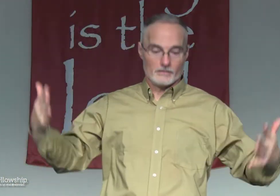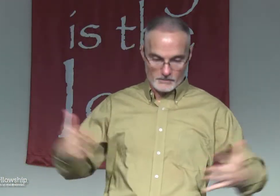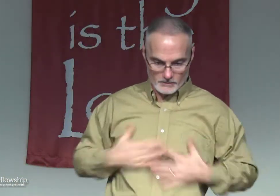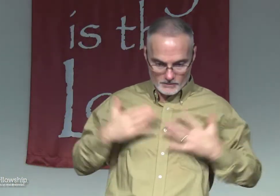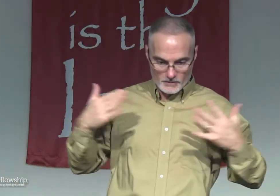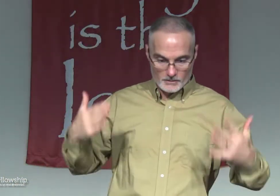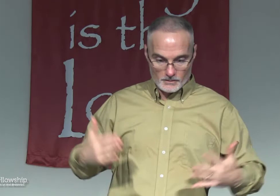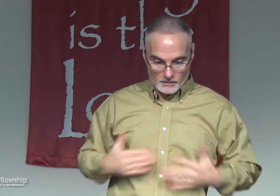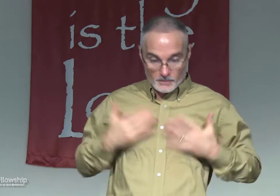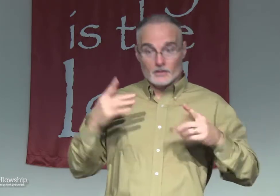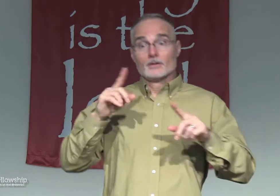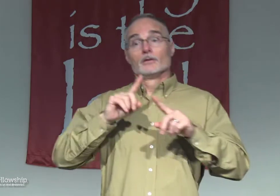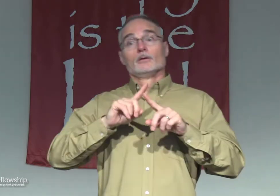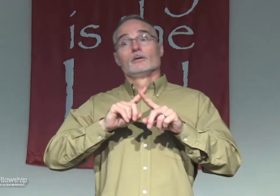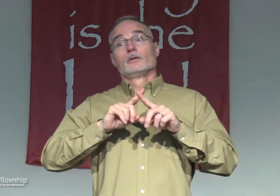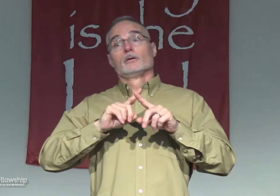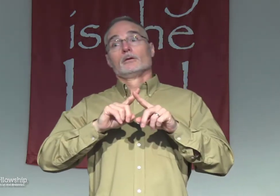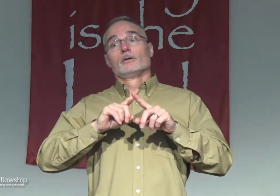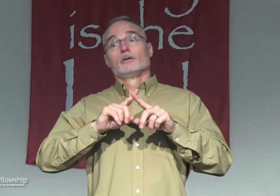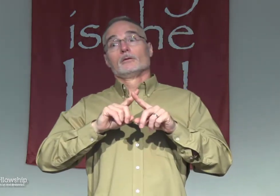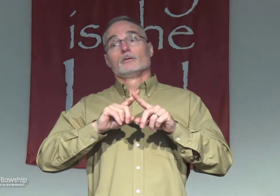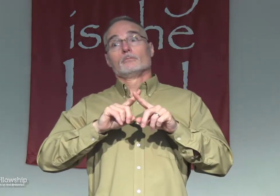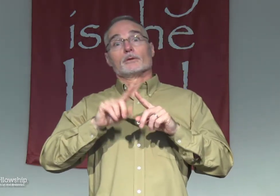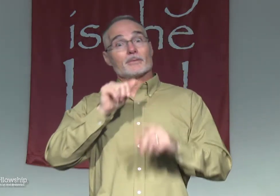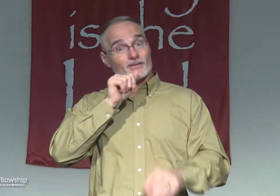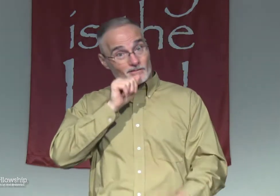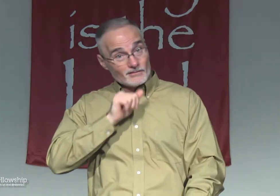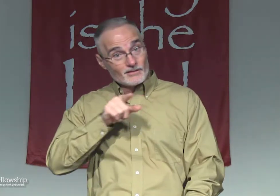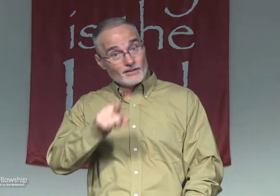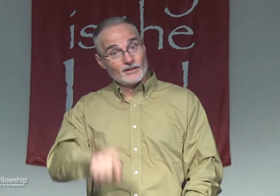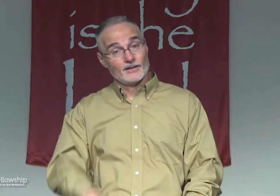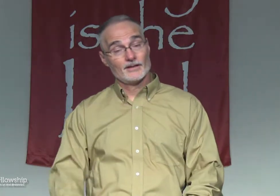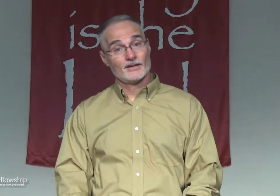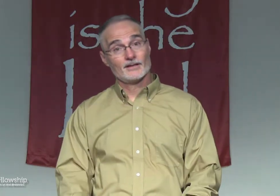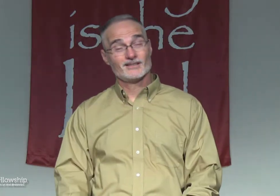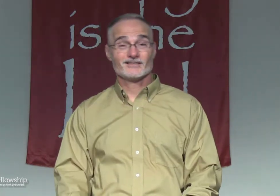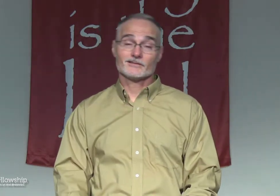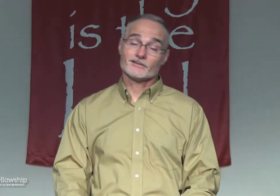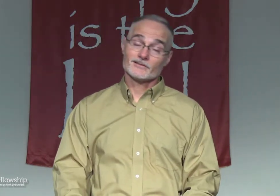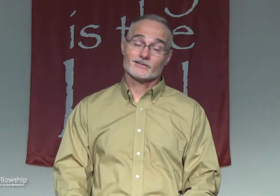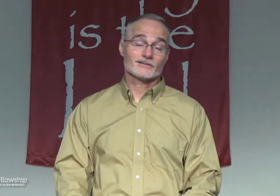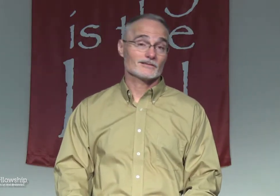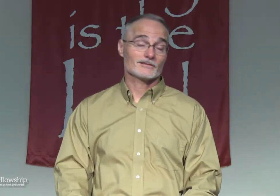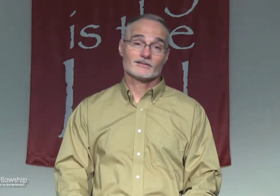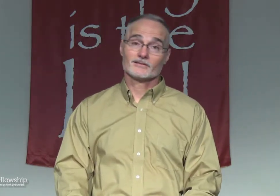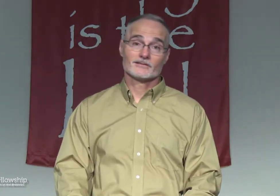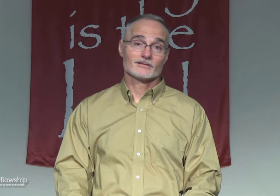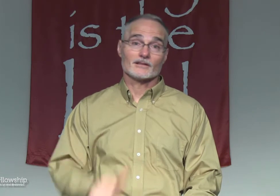just radiate joy all the time. They're just a joyful person, but they have no